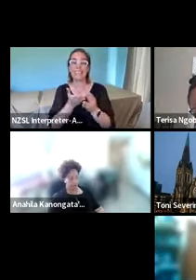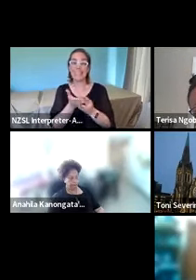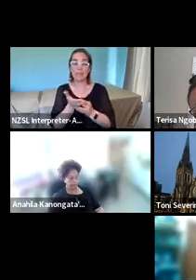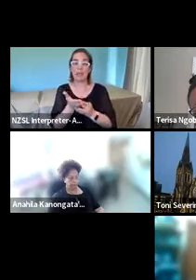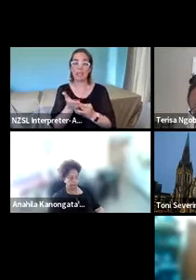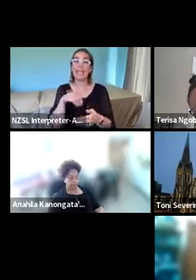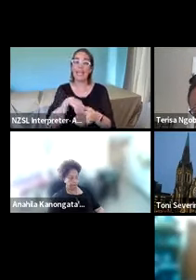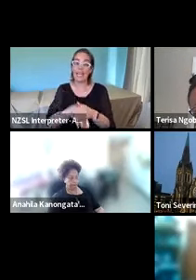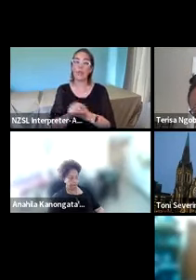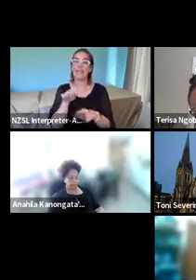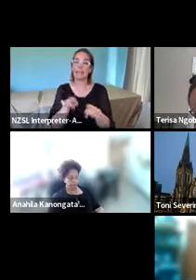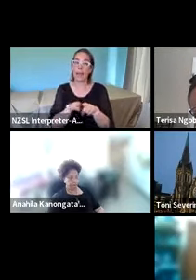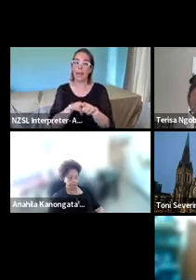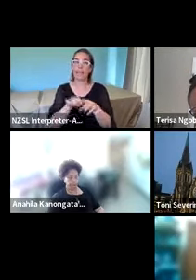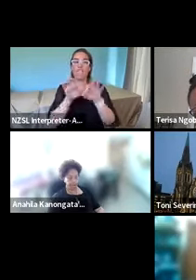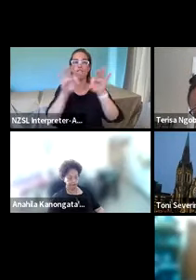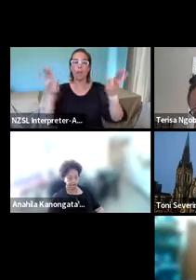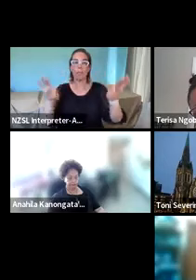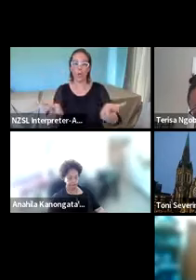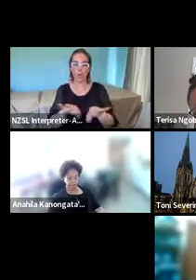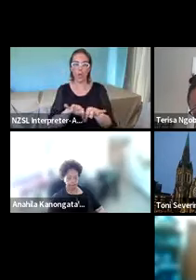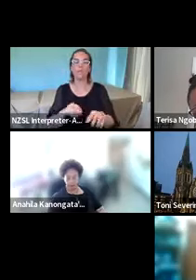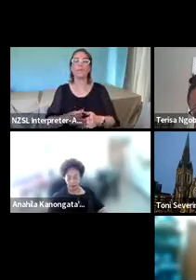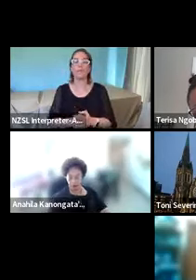that already existing framework of checking